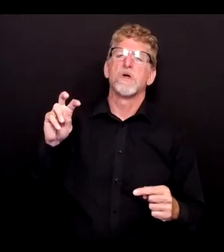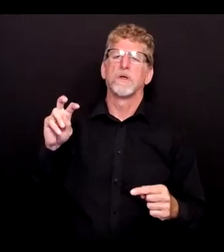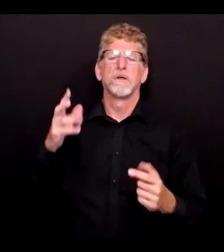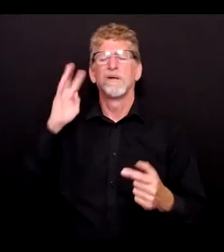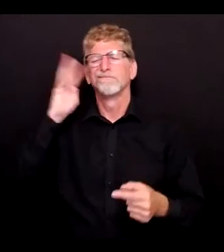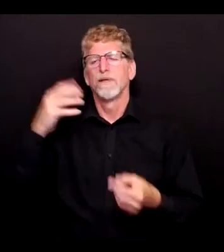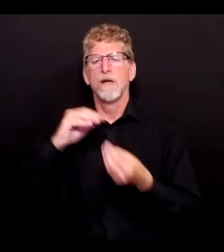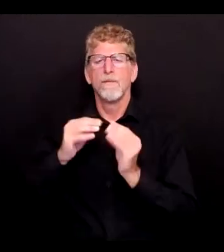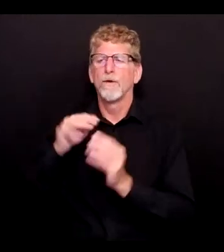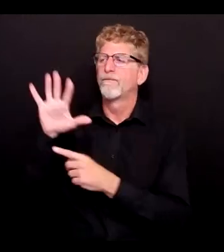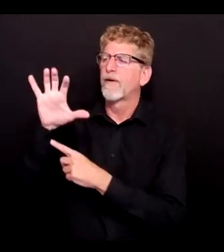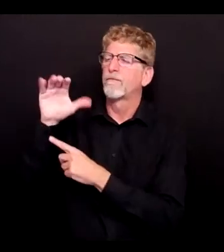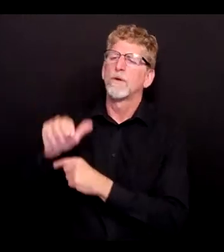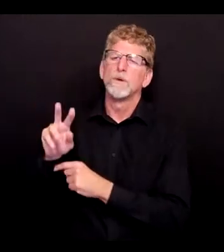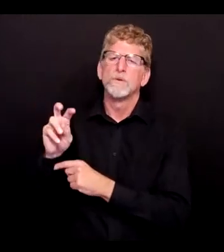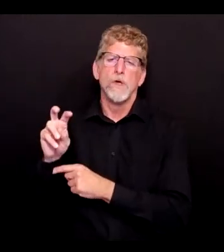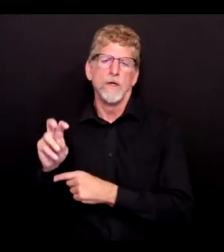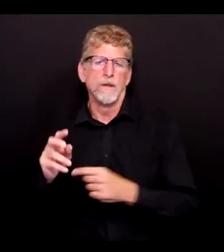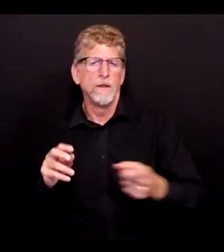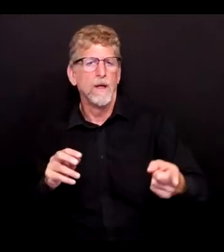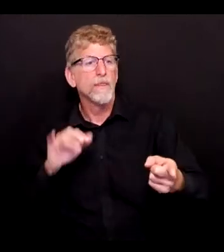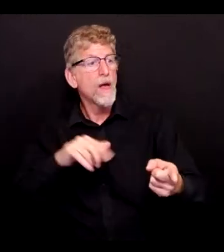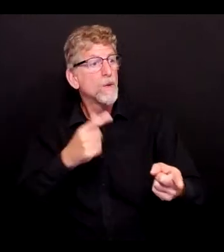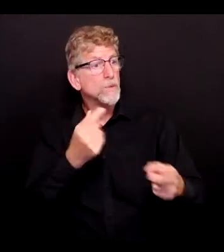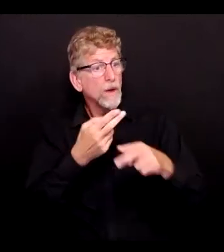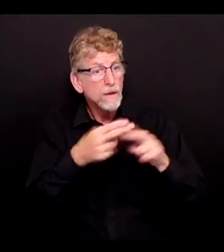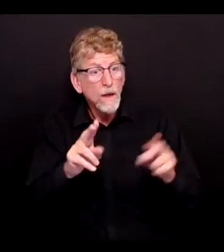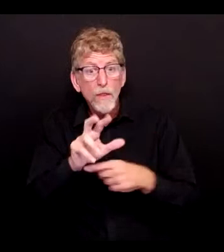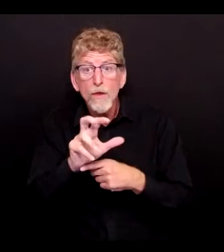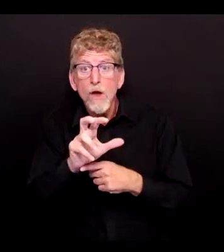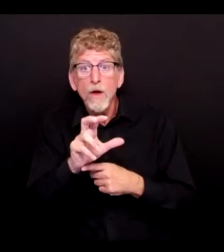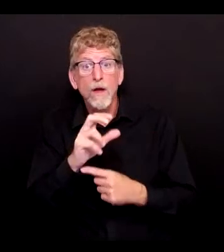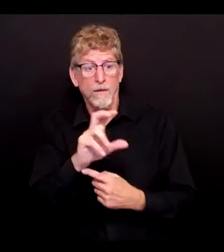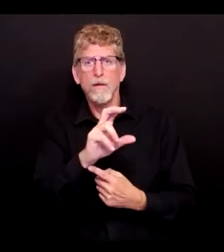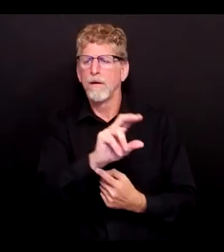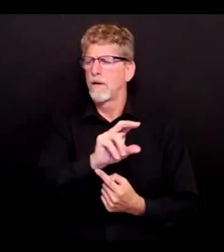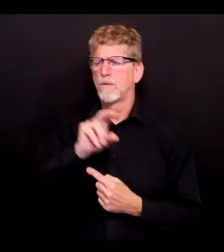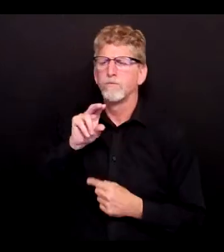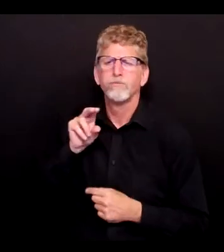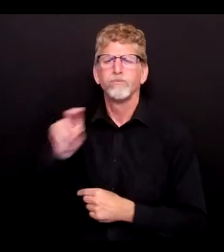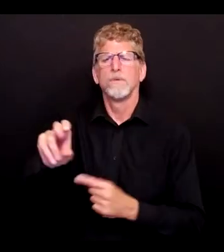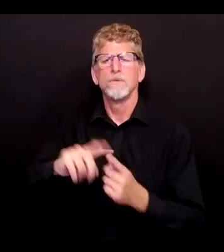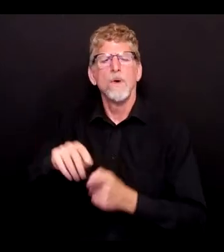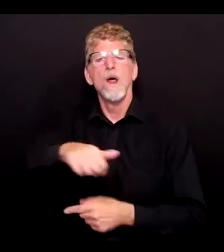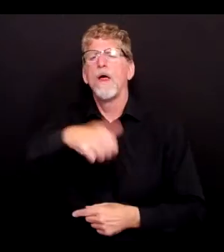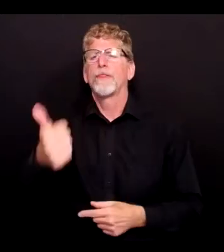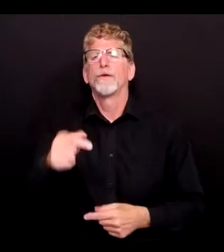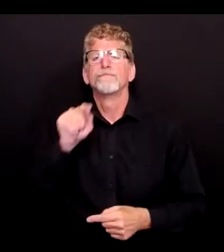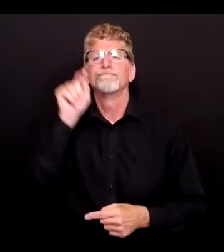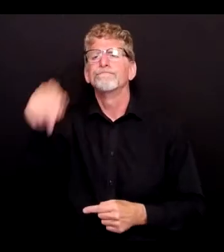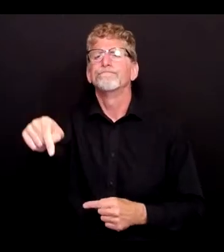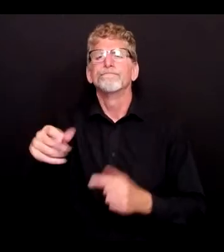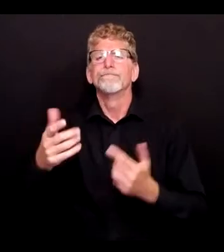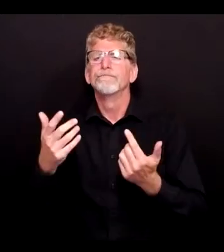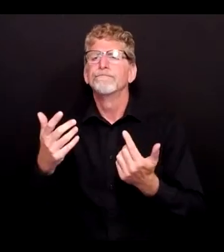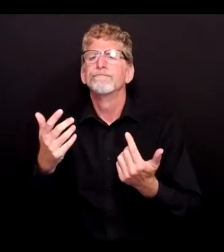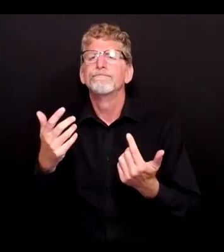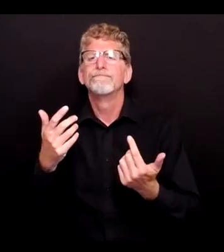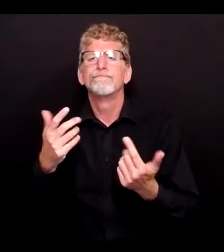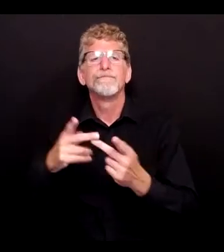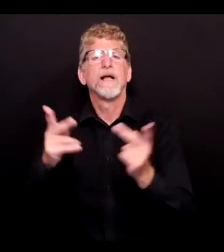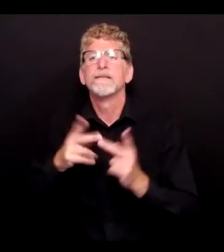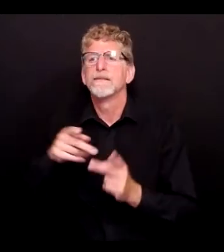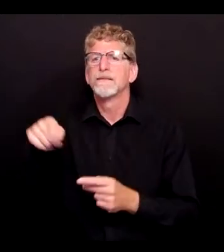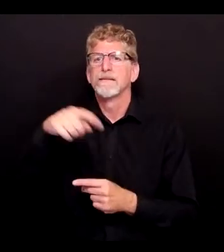that differential is able to be put back either into, distribution elsewhere in that region, or